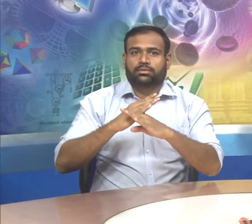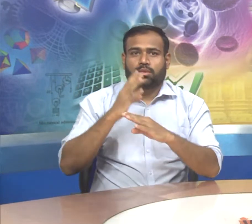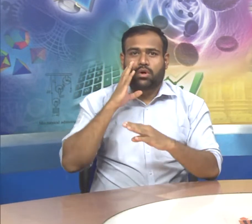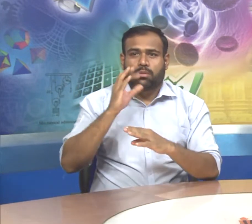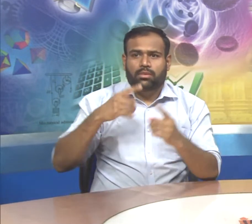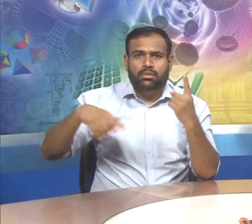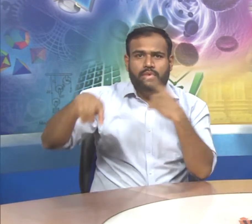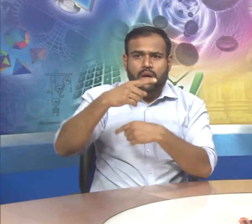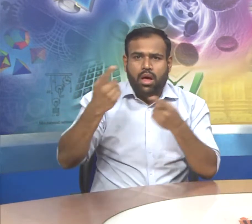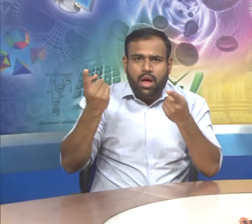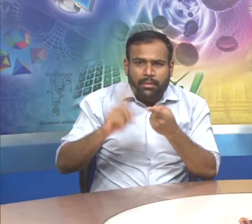Protection.